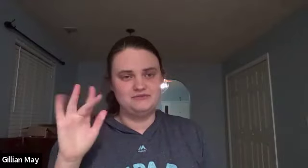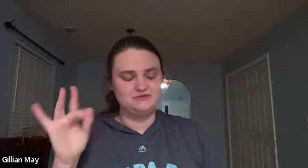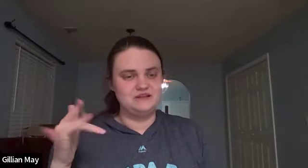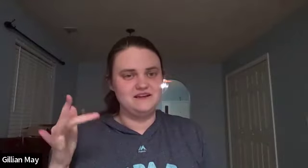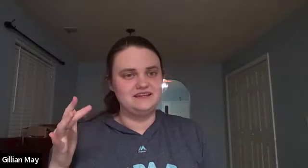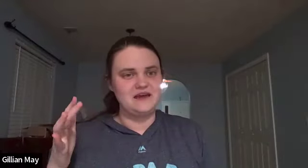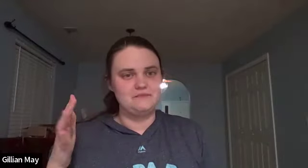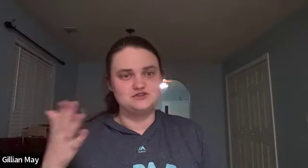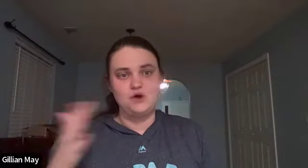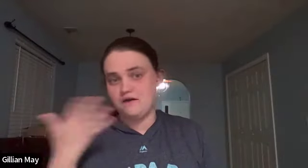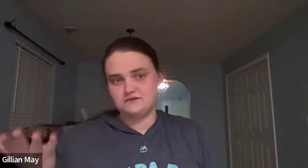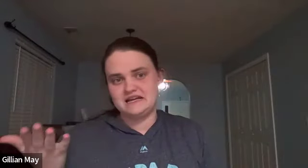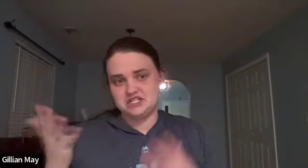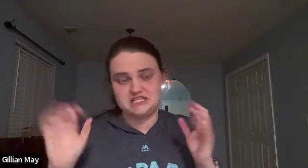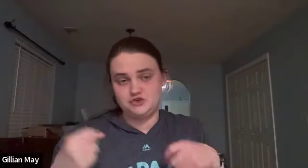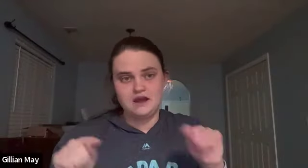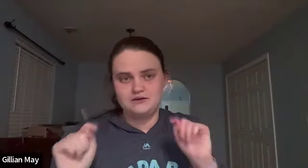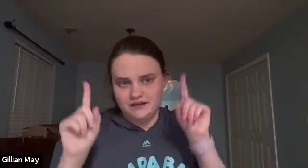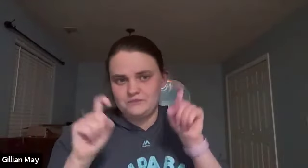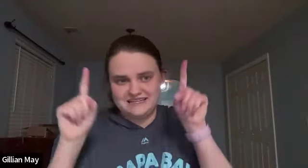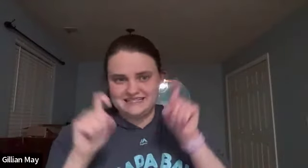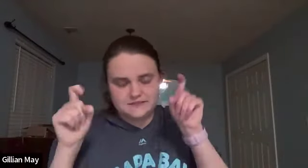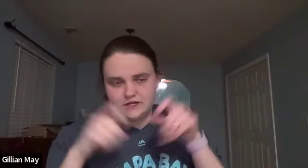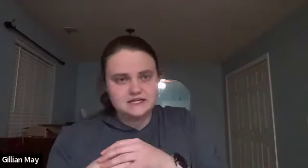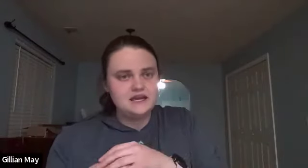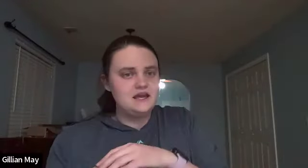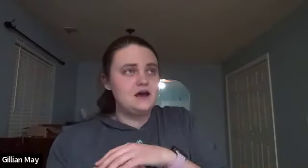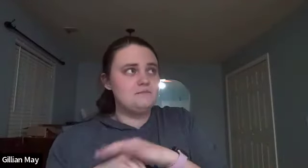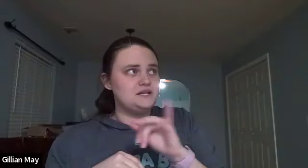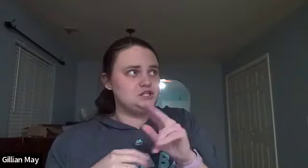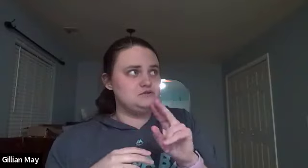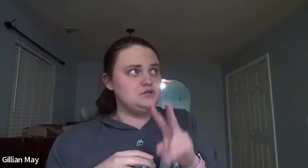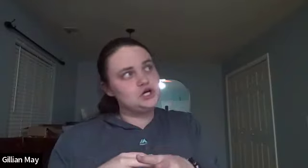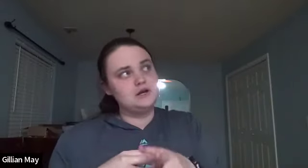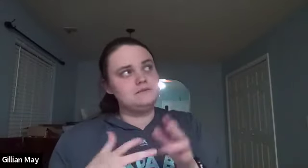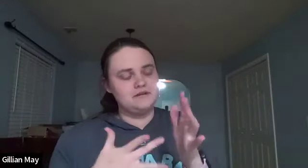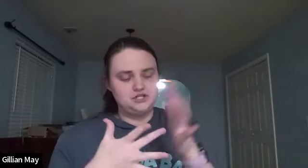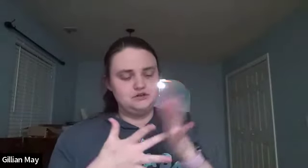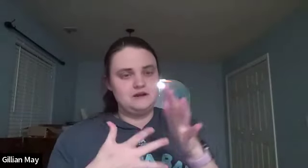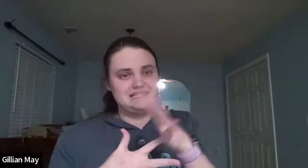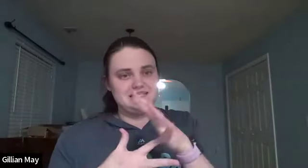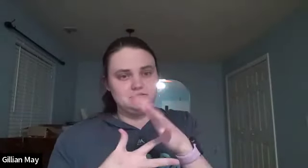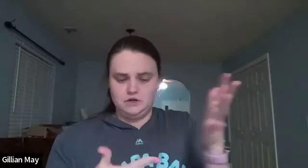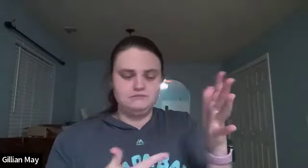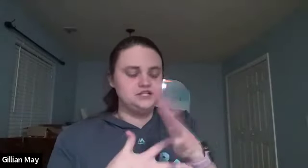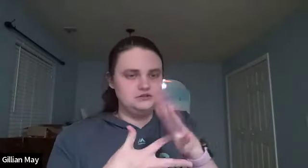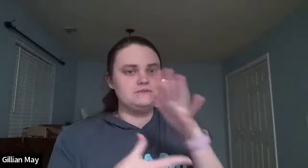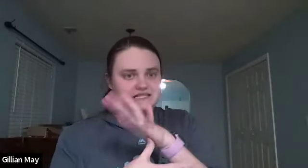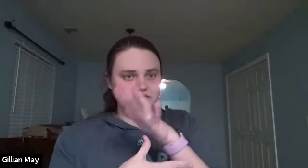was really lucky that my school offered it as just a trial, like almost like a test period. My junior and my senior, no, my junior and my senior